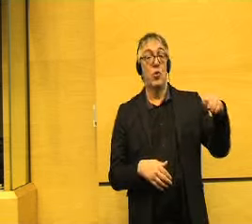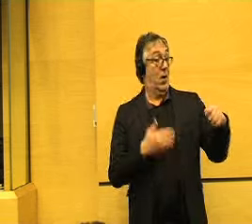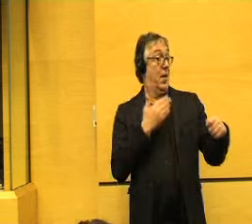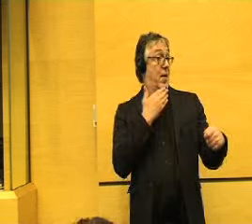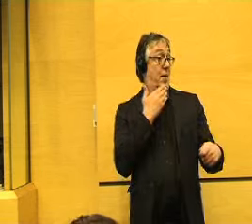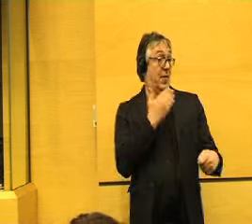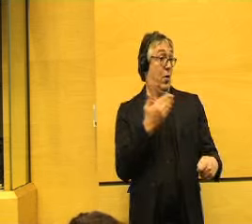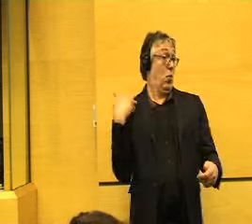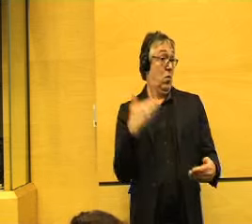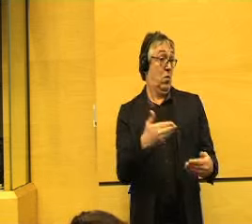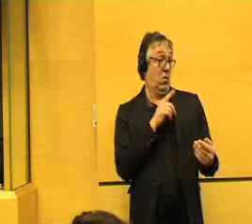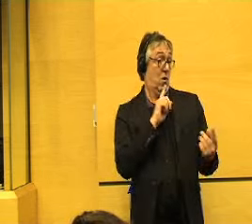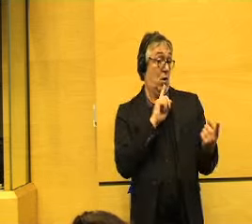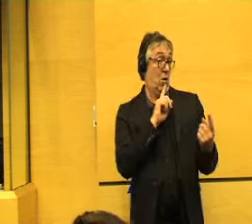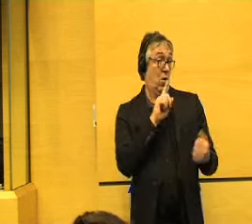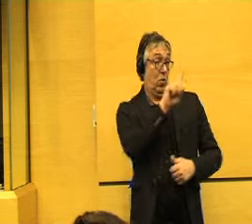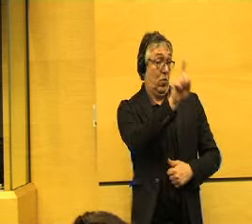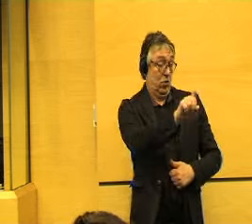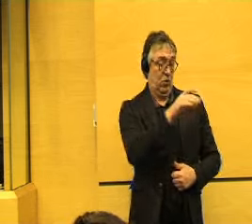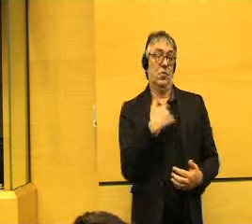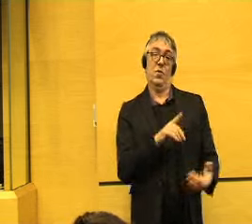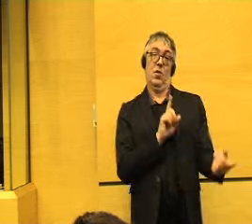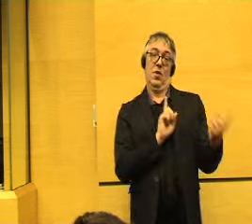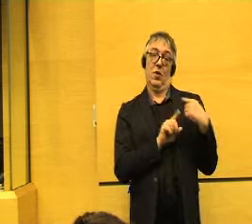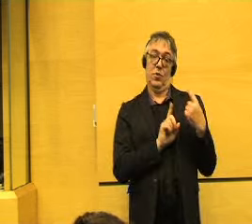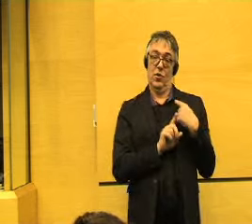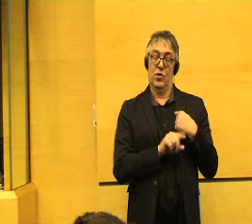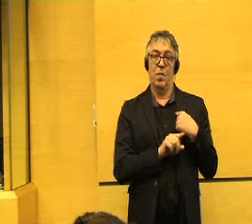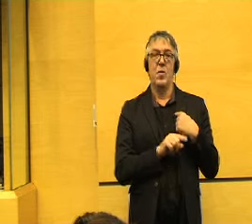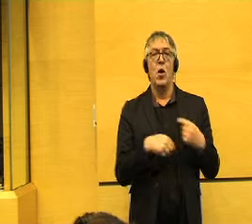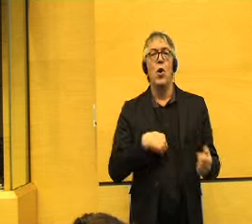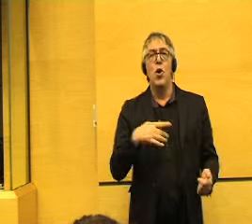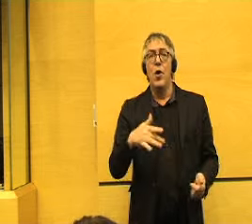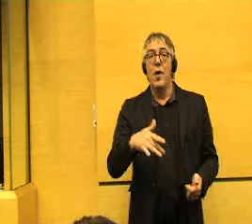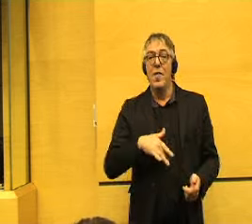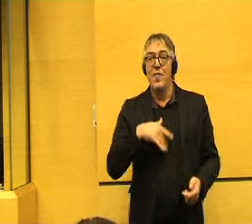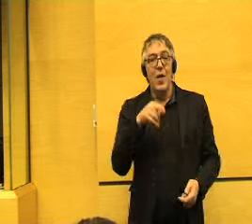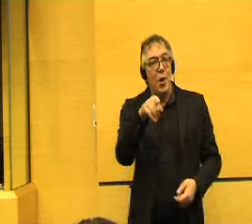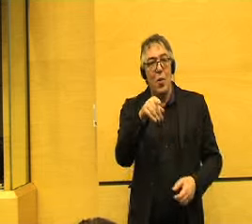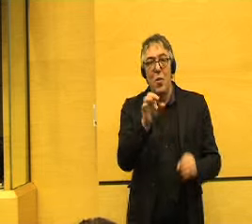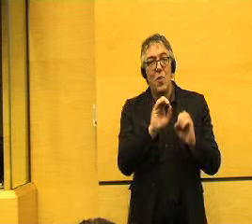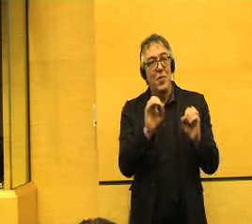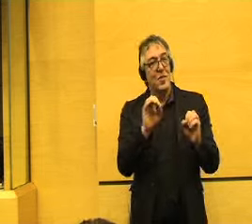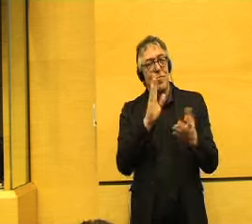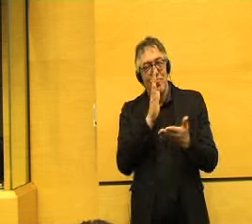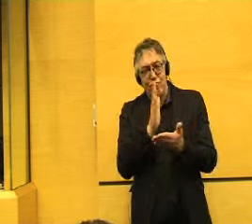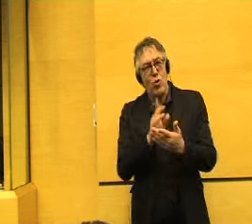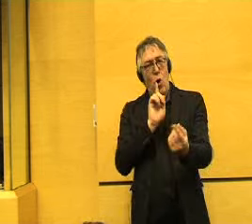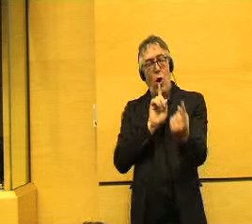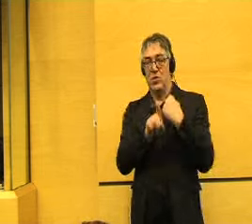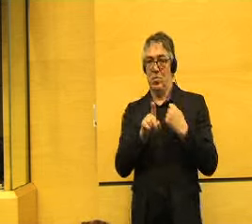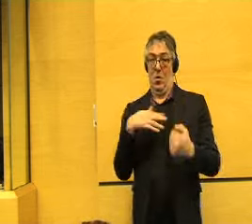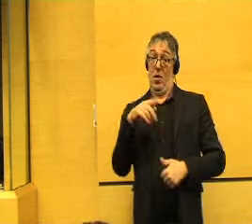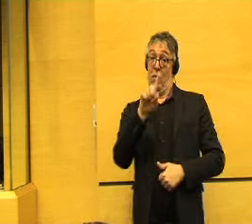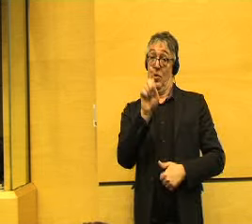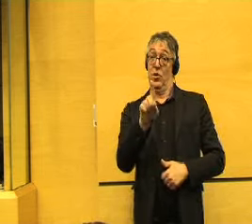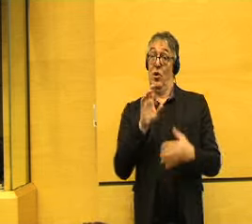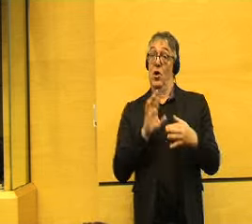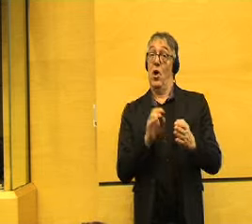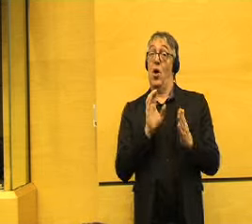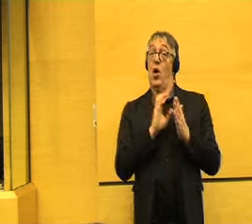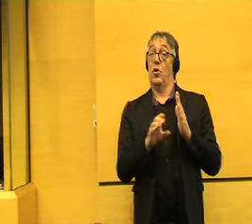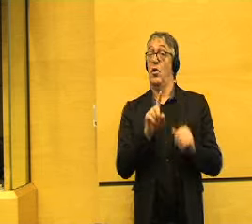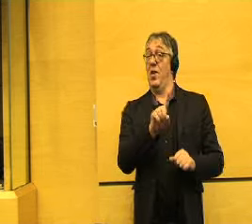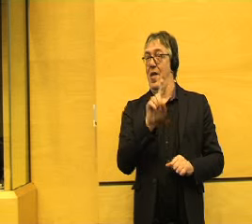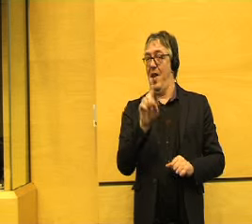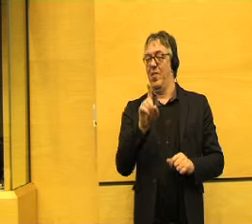my previous questions. I didn't feel that you really answered my question on Article 11 as thoroughly